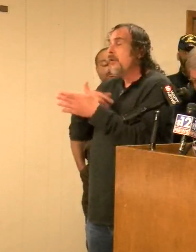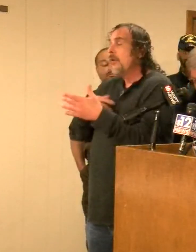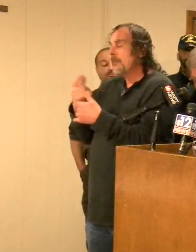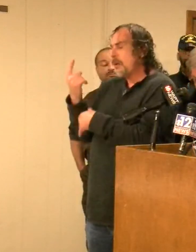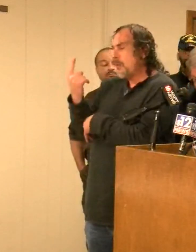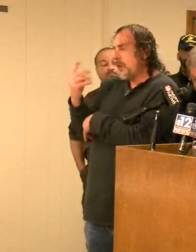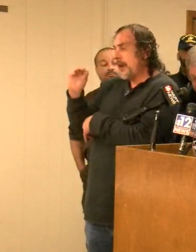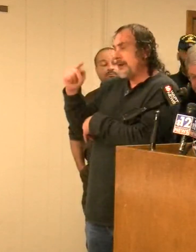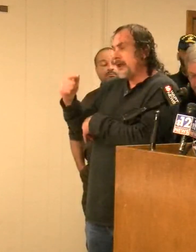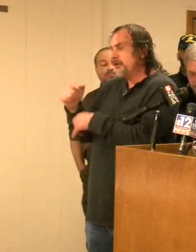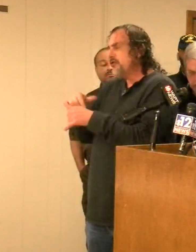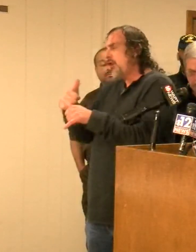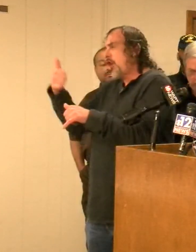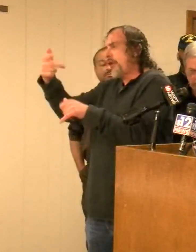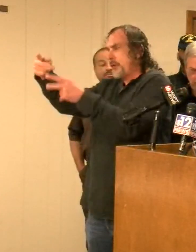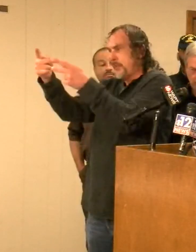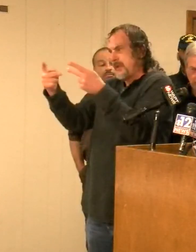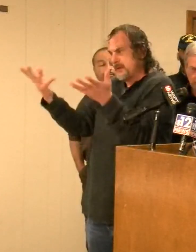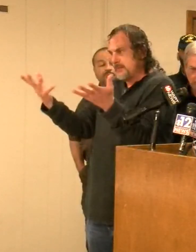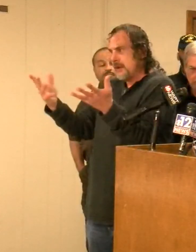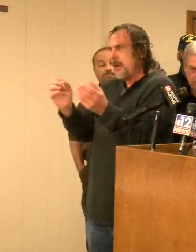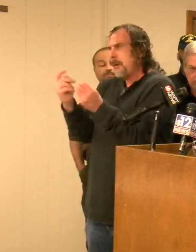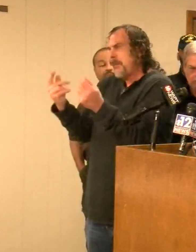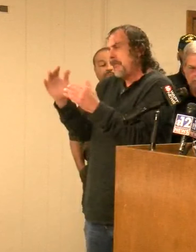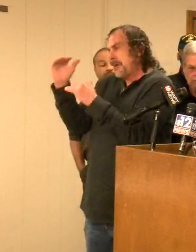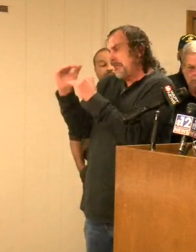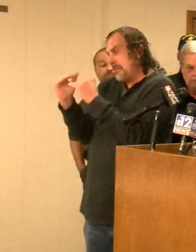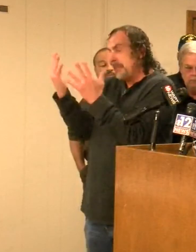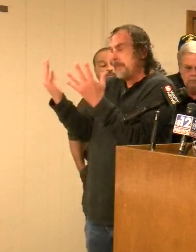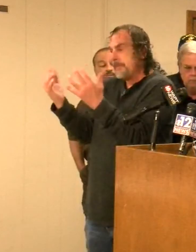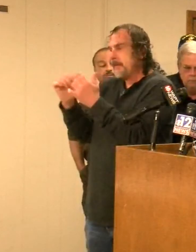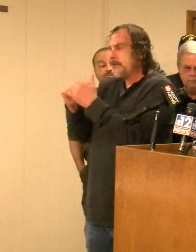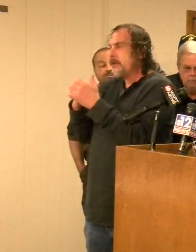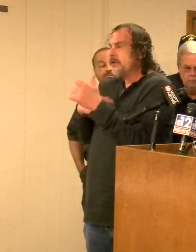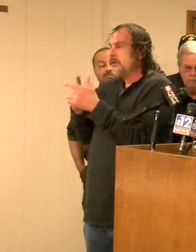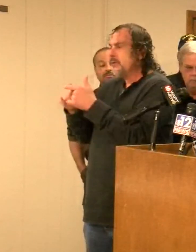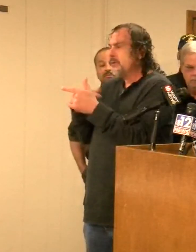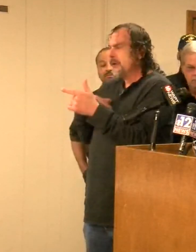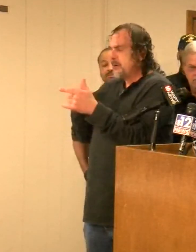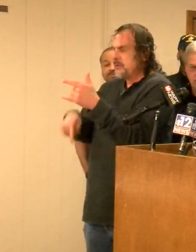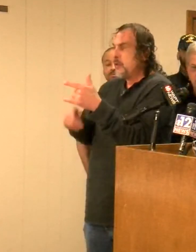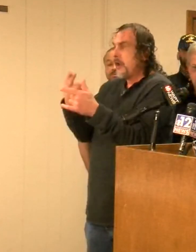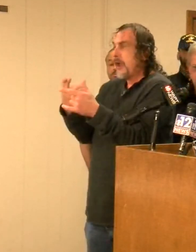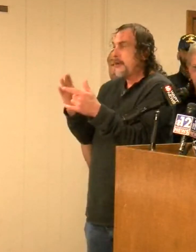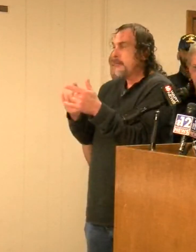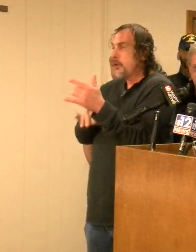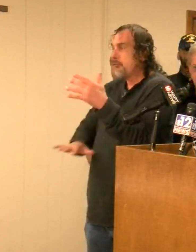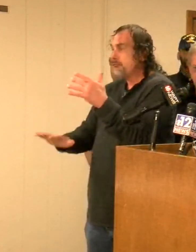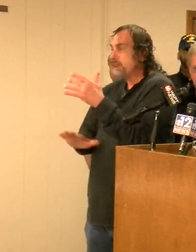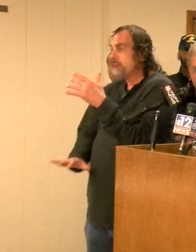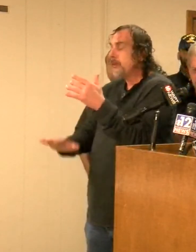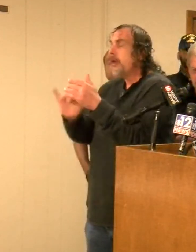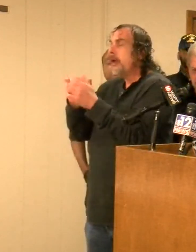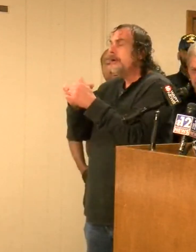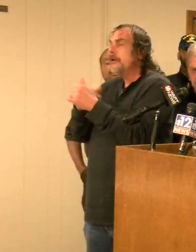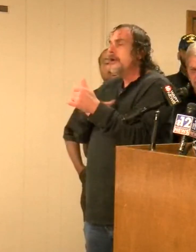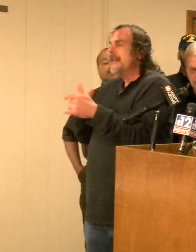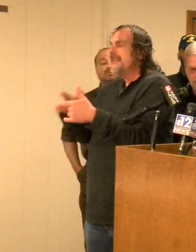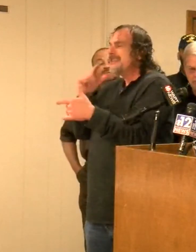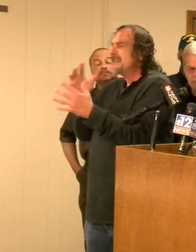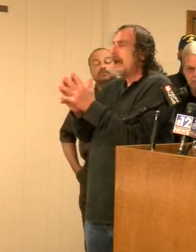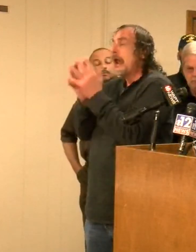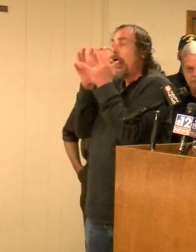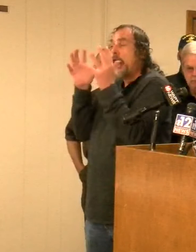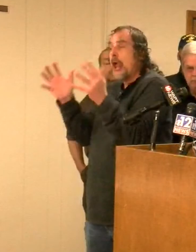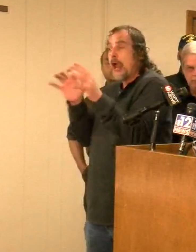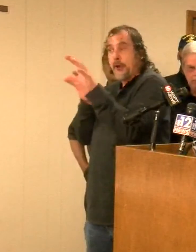so elsewhere. Maybe a little bit less than that elsewhere, especially as we head towards the Pine Belt. Although this is not an excessive